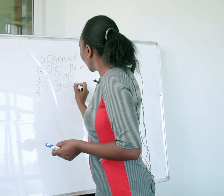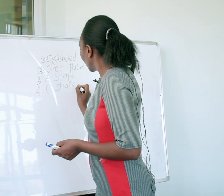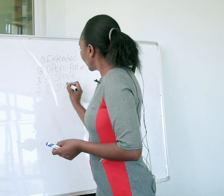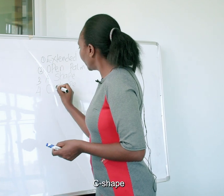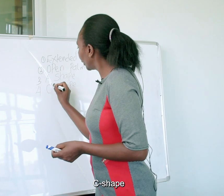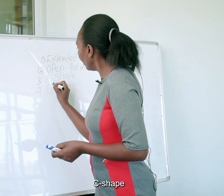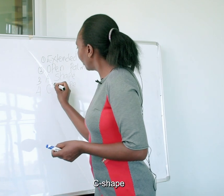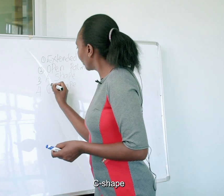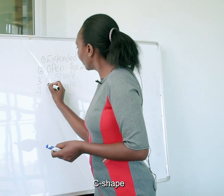C shape.